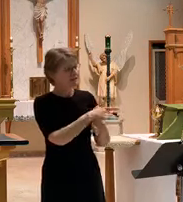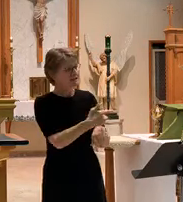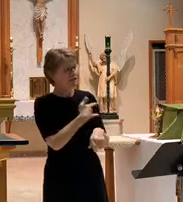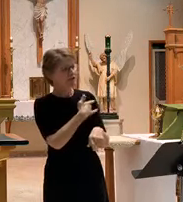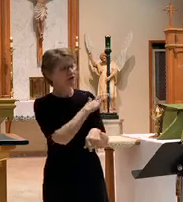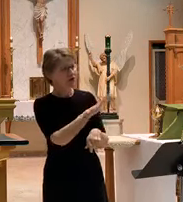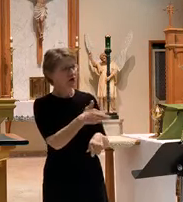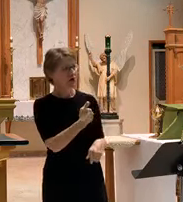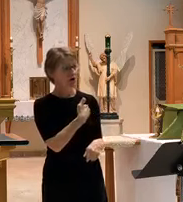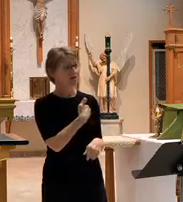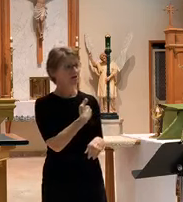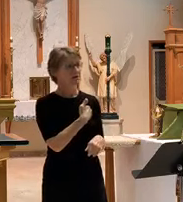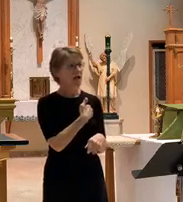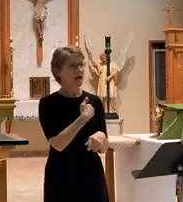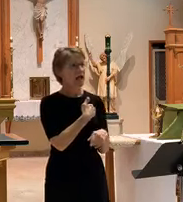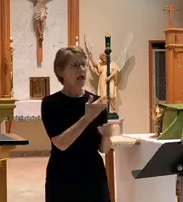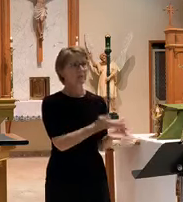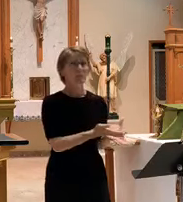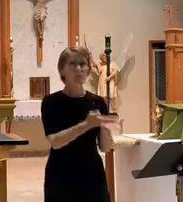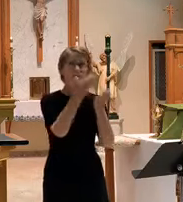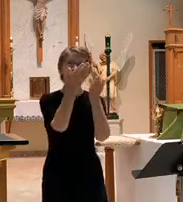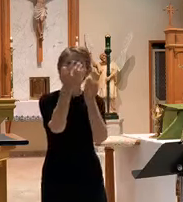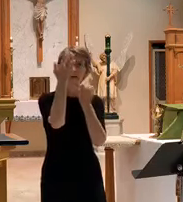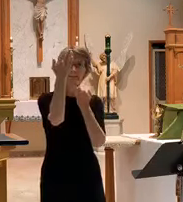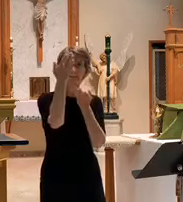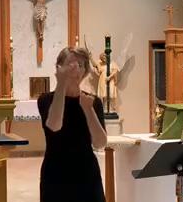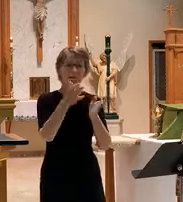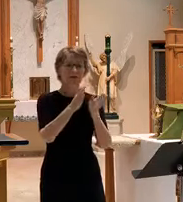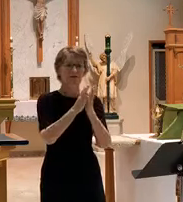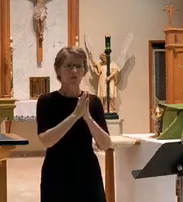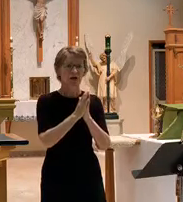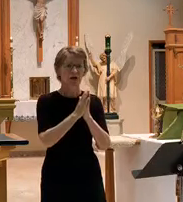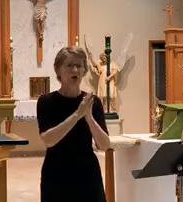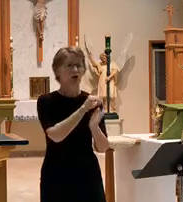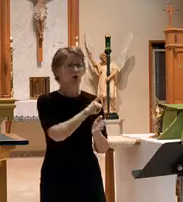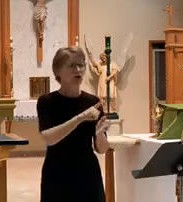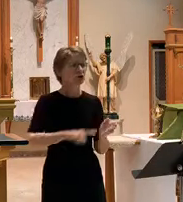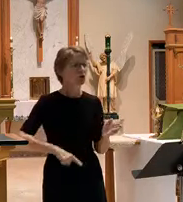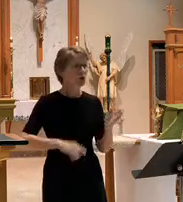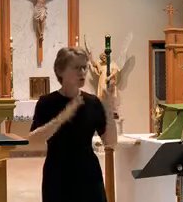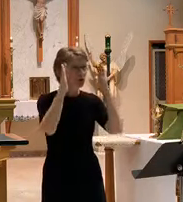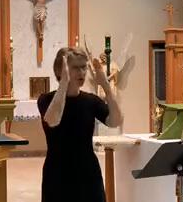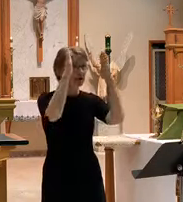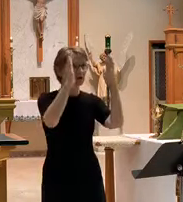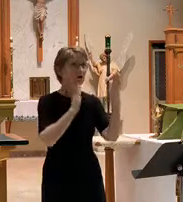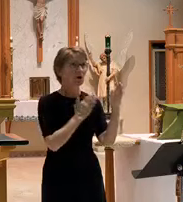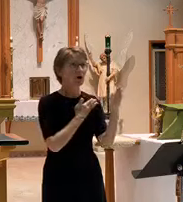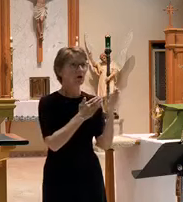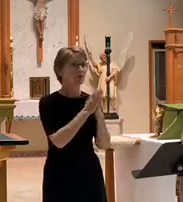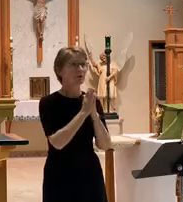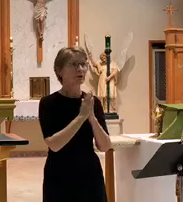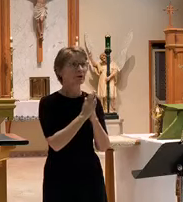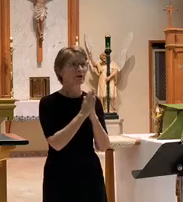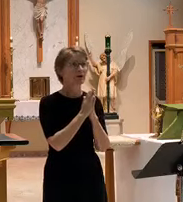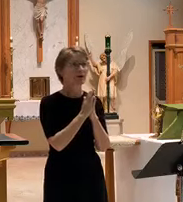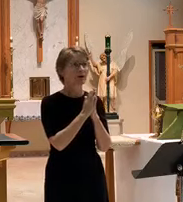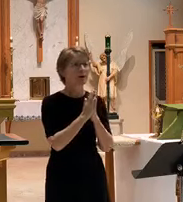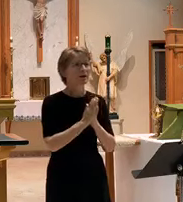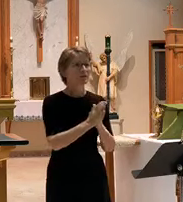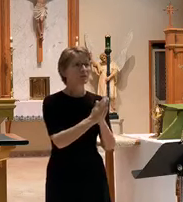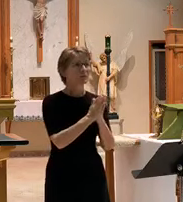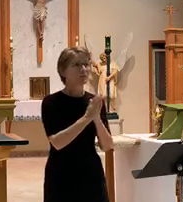hearts and reconcile them to him. Let us pray to the Lord. Lord, hear our prayer.